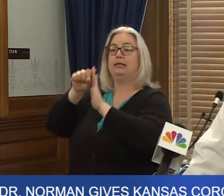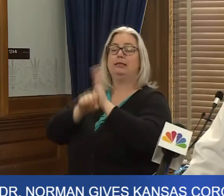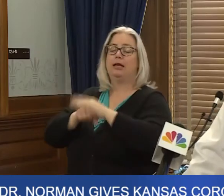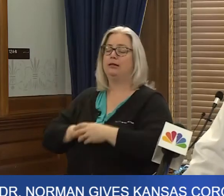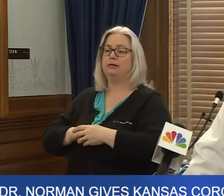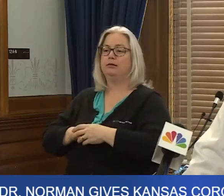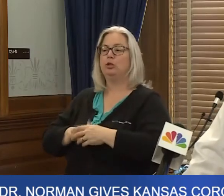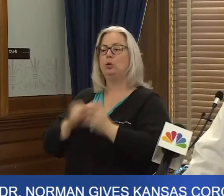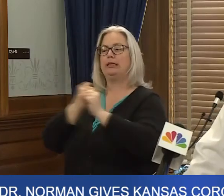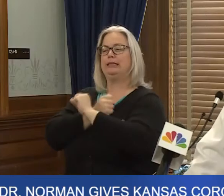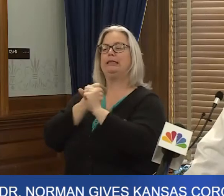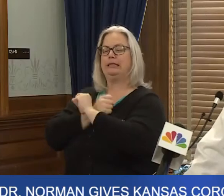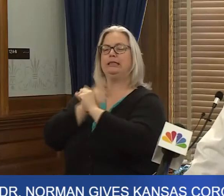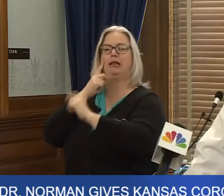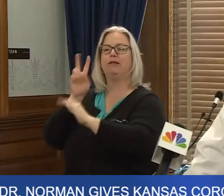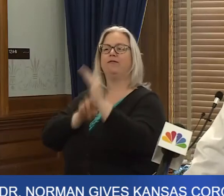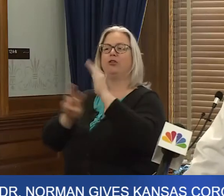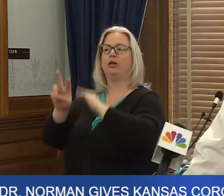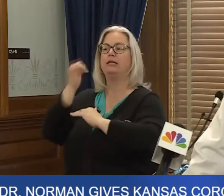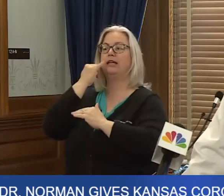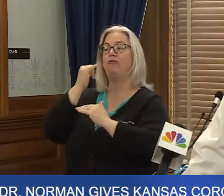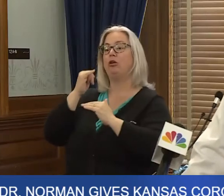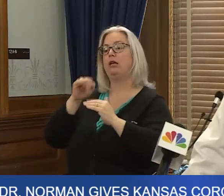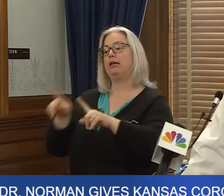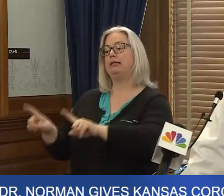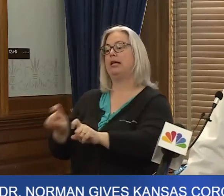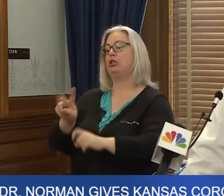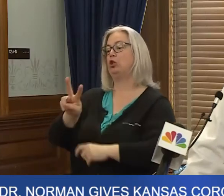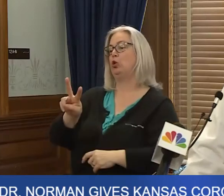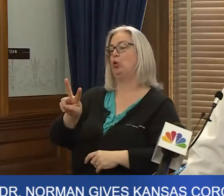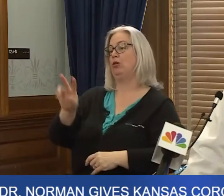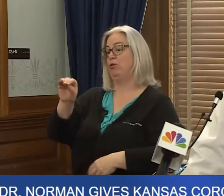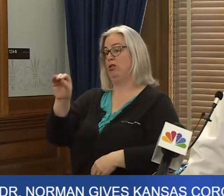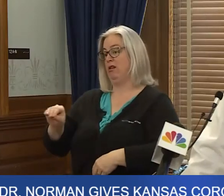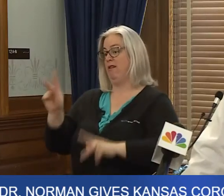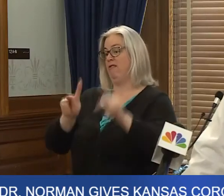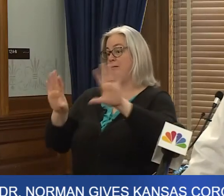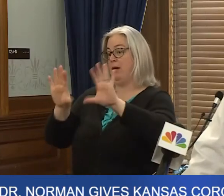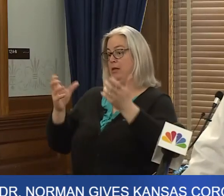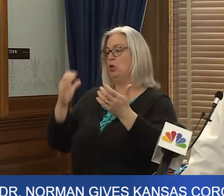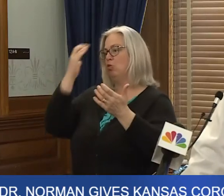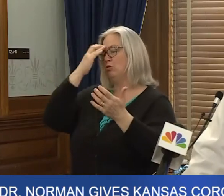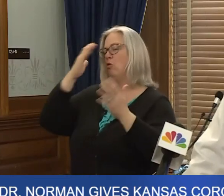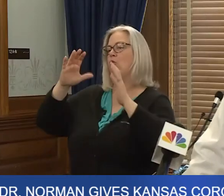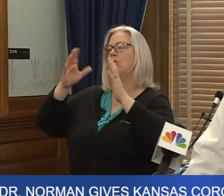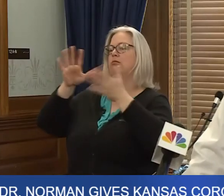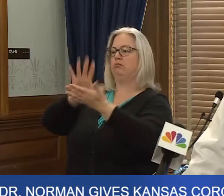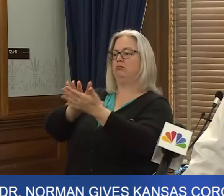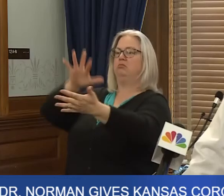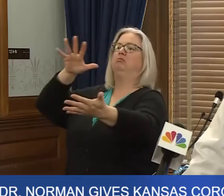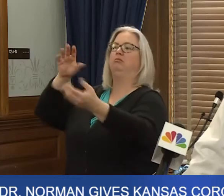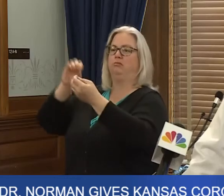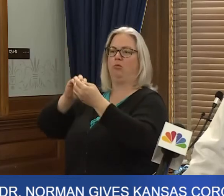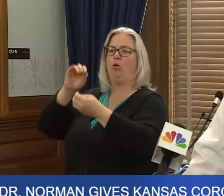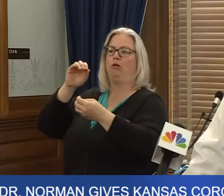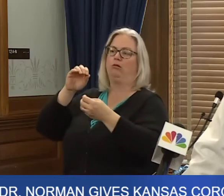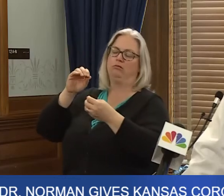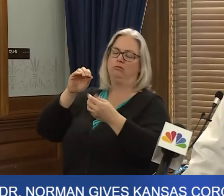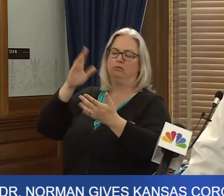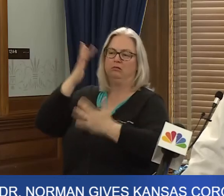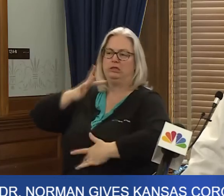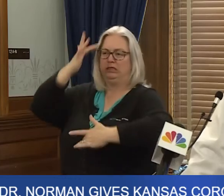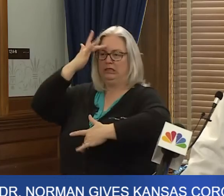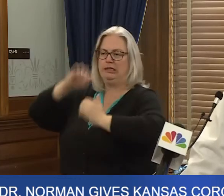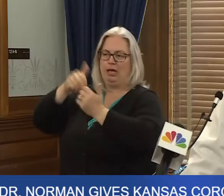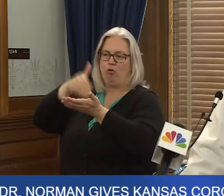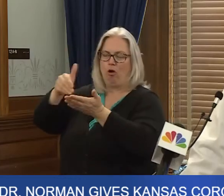to statistically forecast. If we can get to 2% of the population, we'll know the overall burden of disease, whether it's urban or rural counties. Do